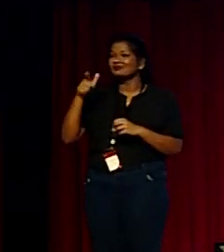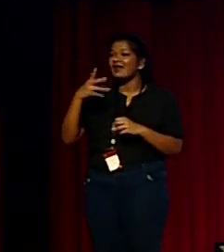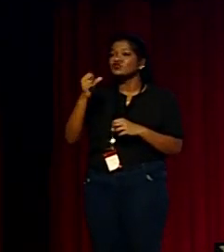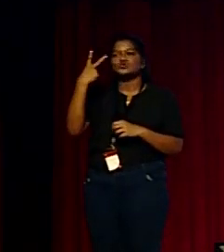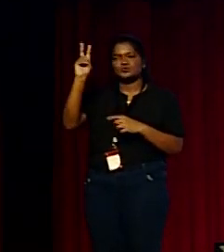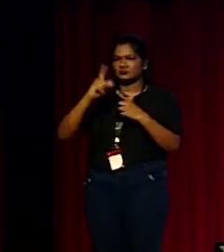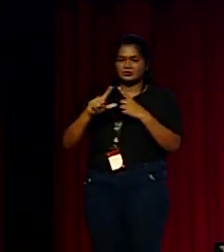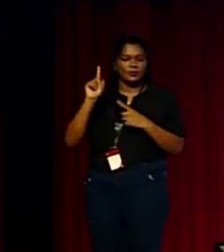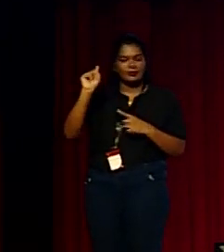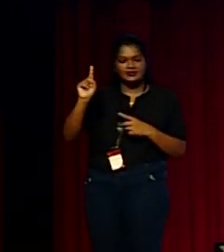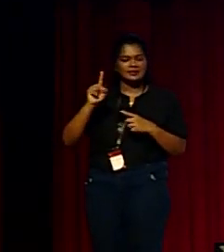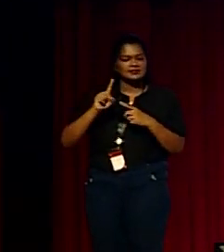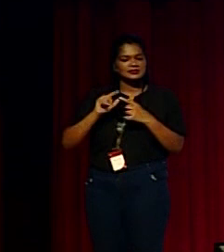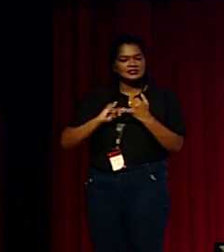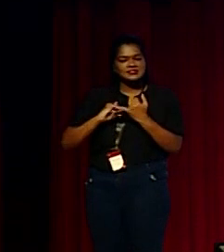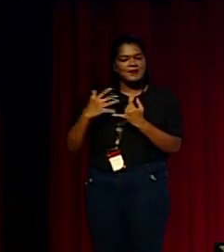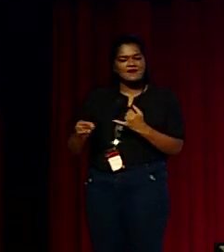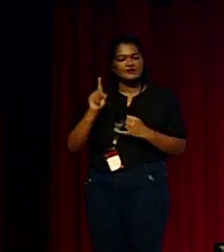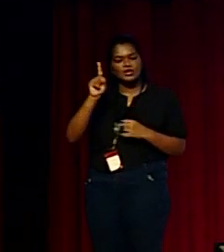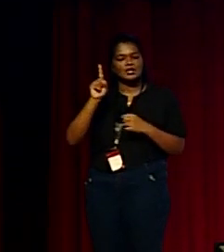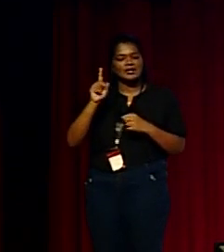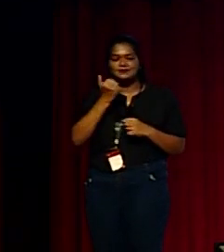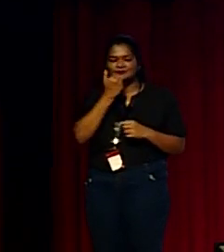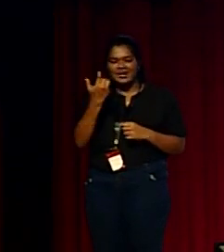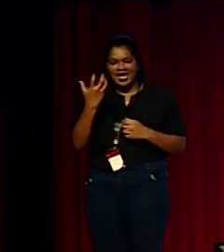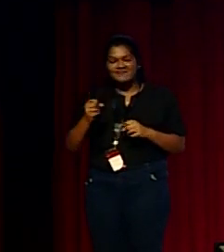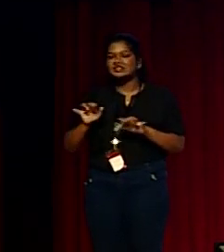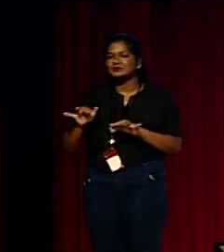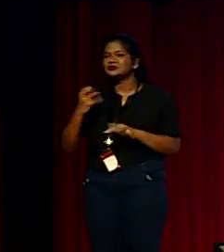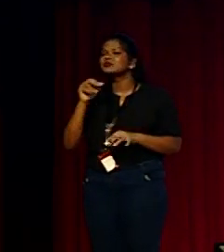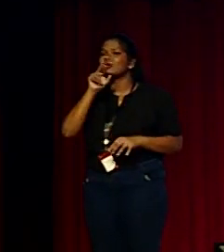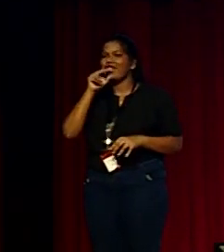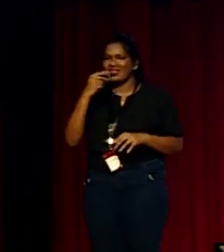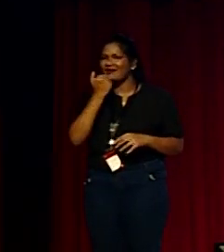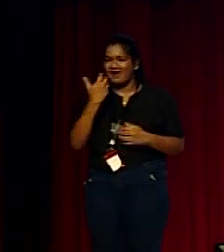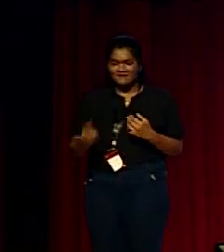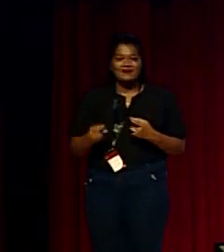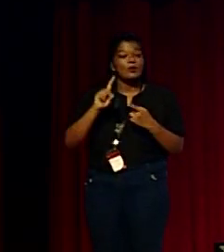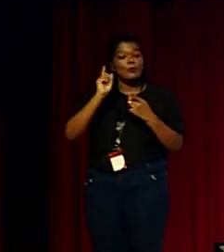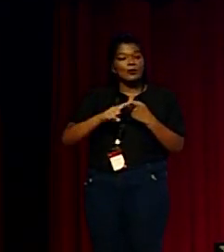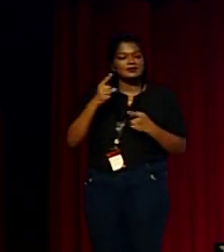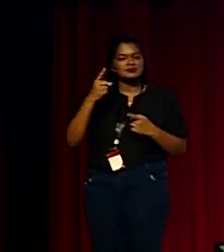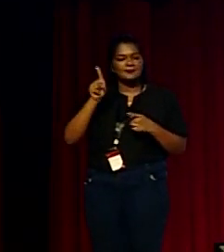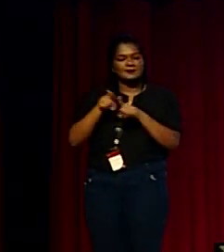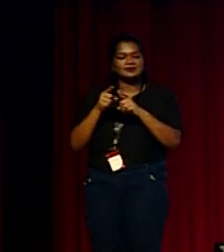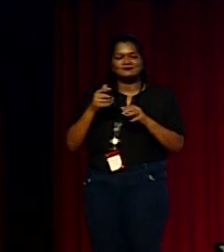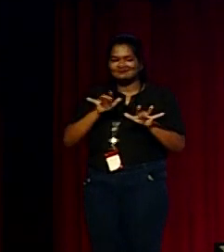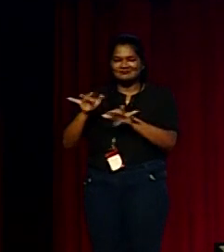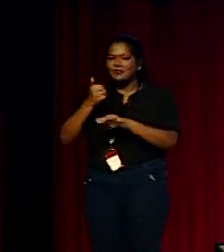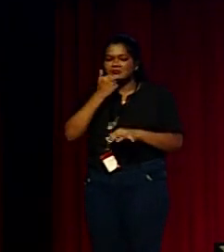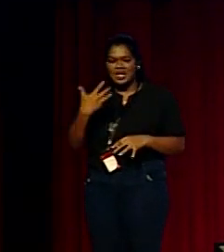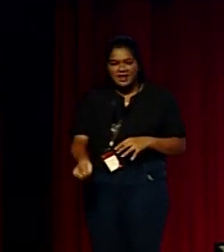types of error. One is system error and one is user error. The system error basically occurs when means a BCI